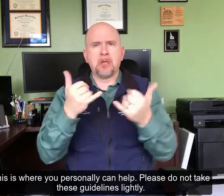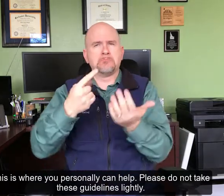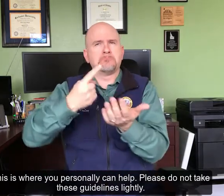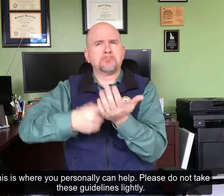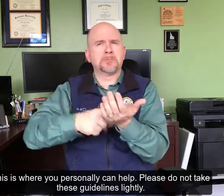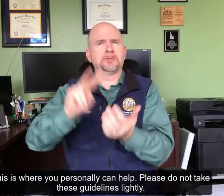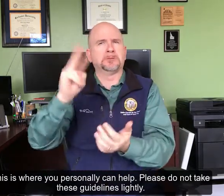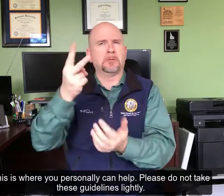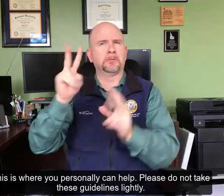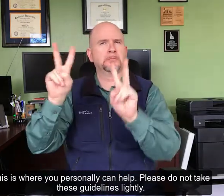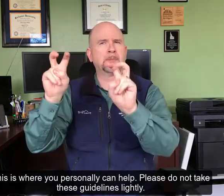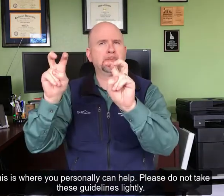lightly.